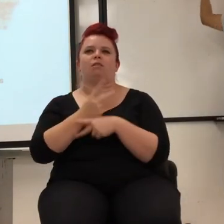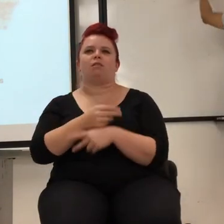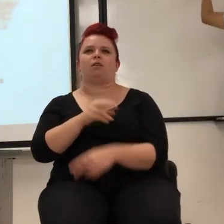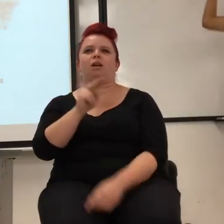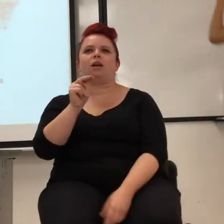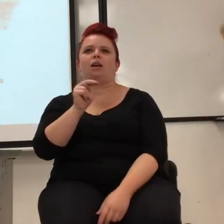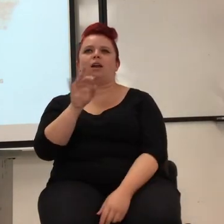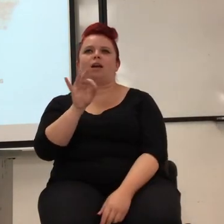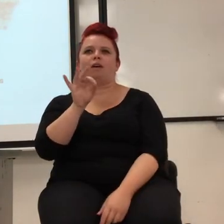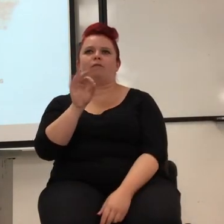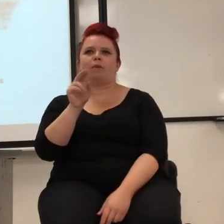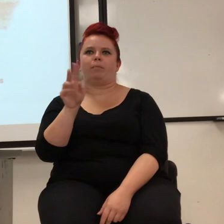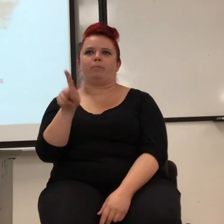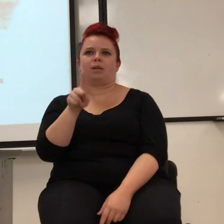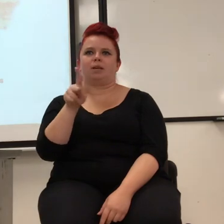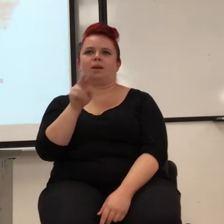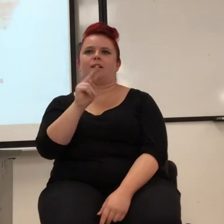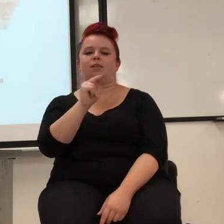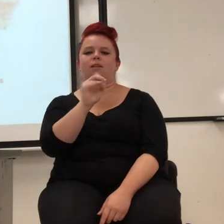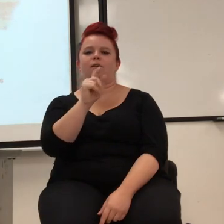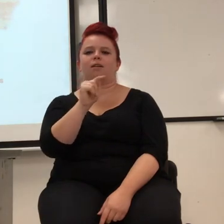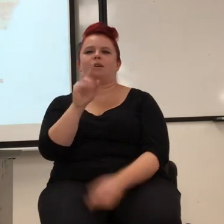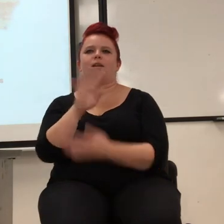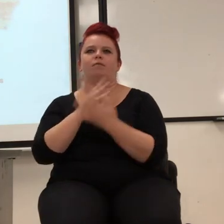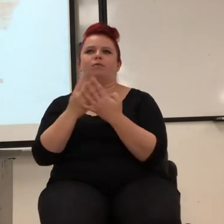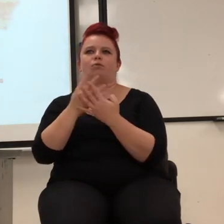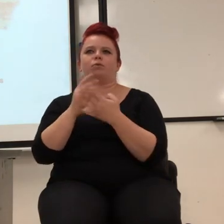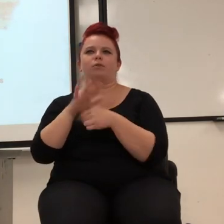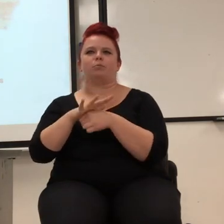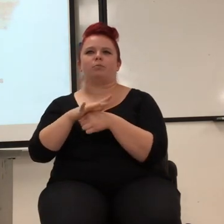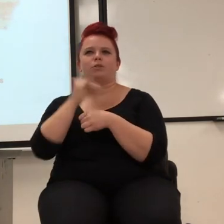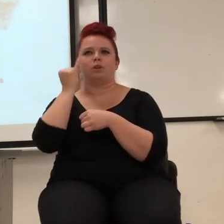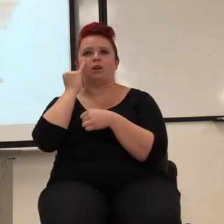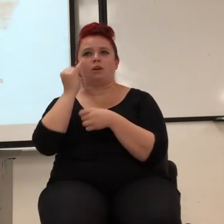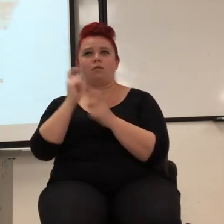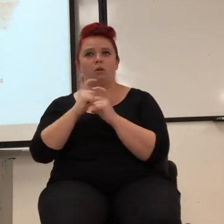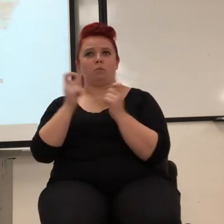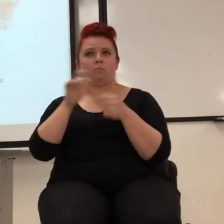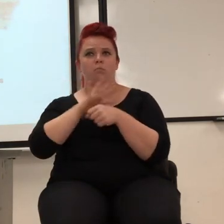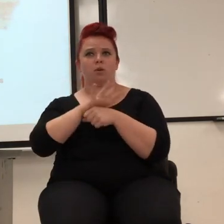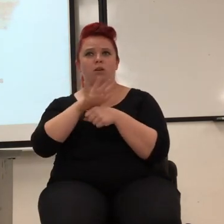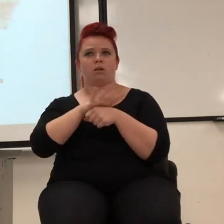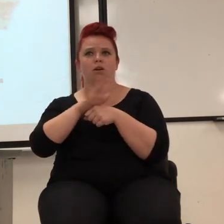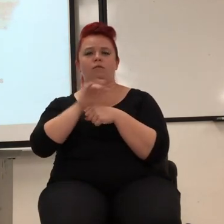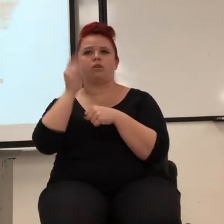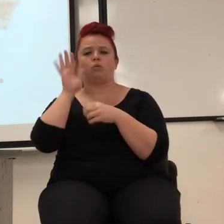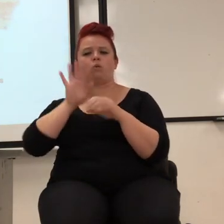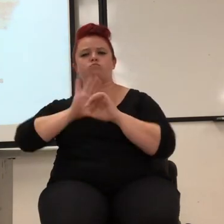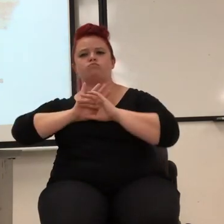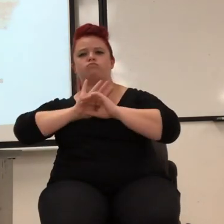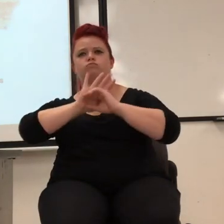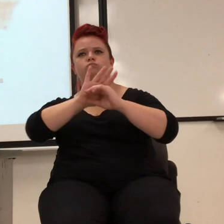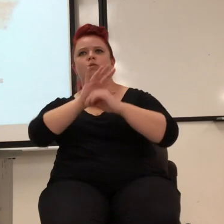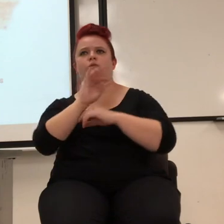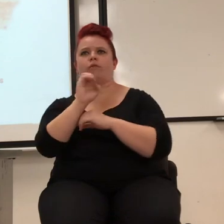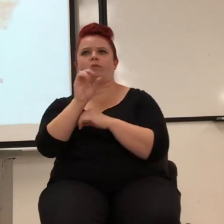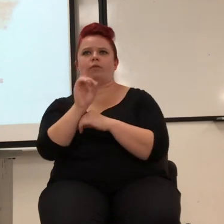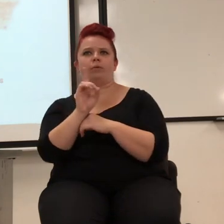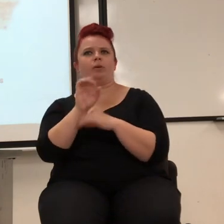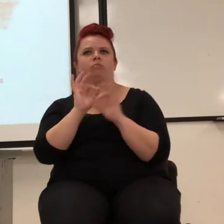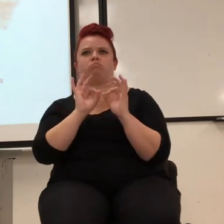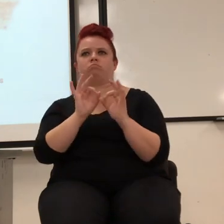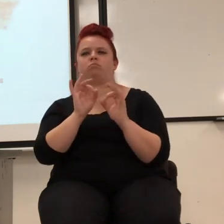NFP. The net filtration pressure, as long as that's big enough, you'll push fluids through and you'll generate